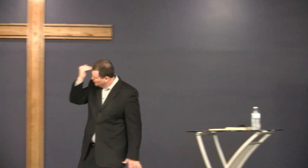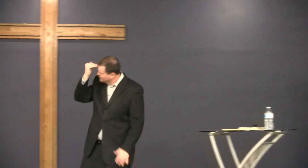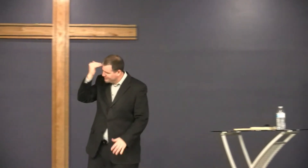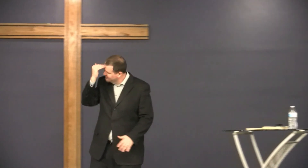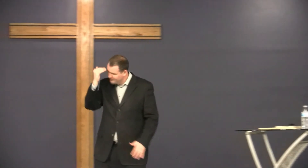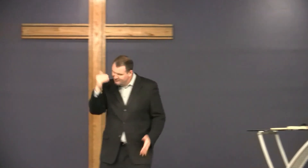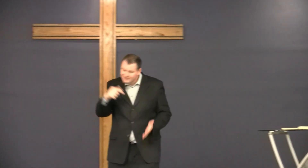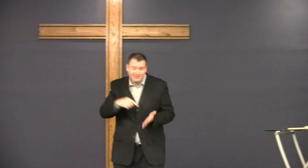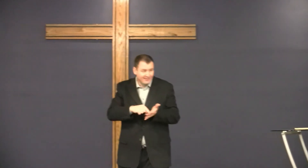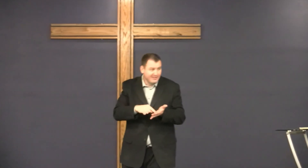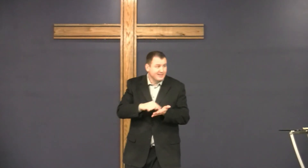Jesus knew